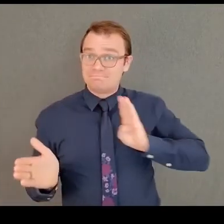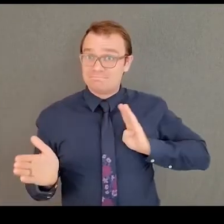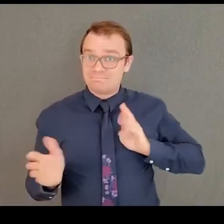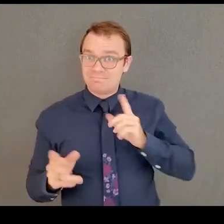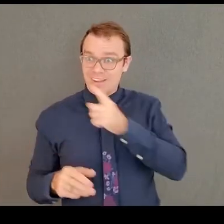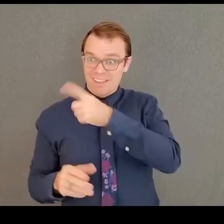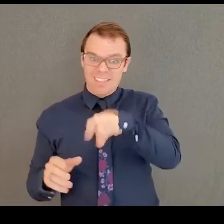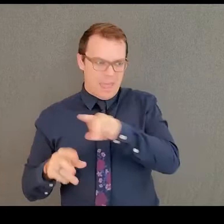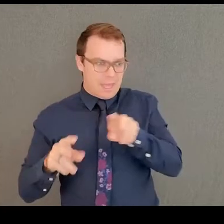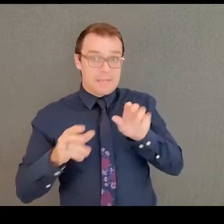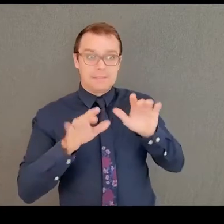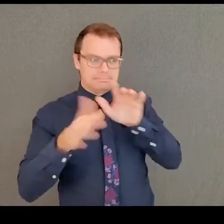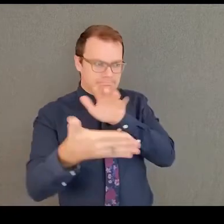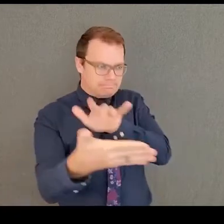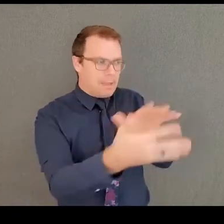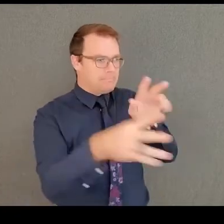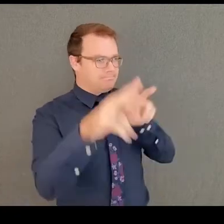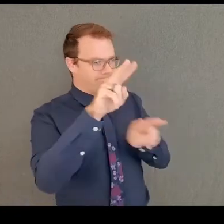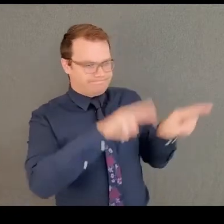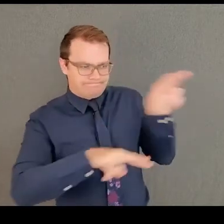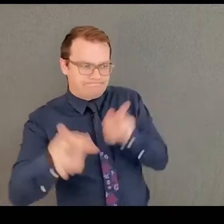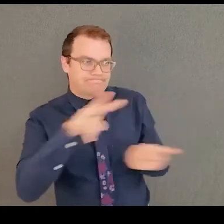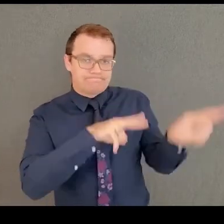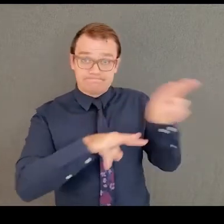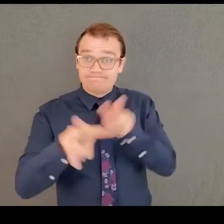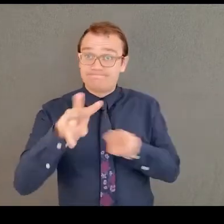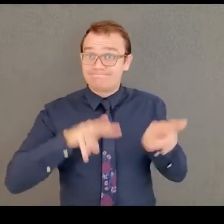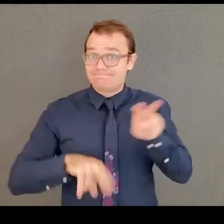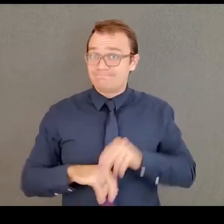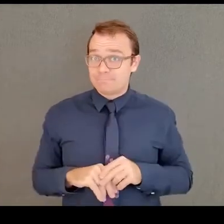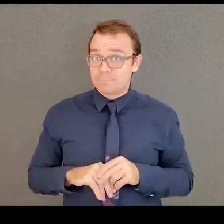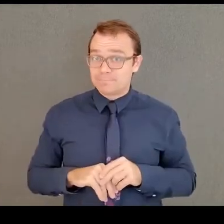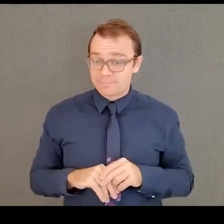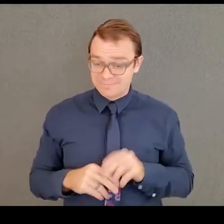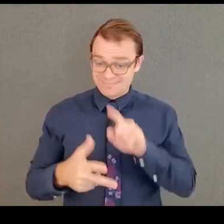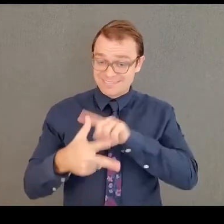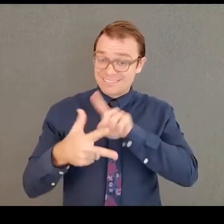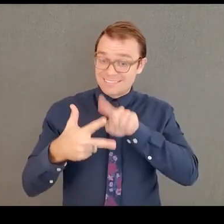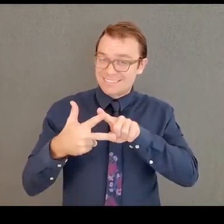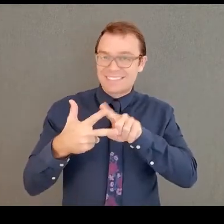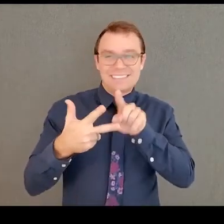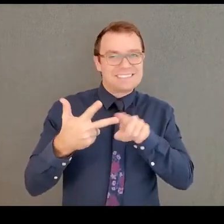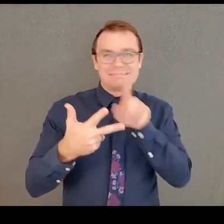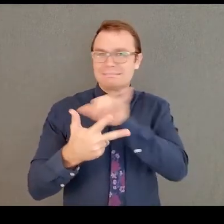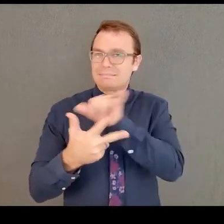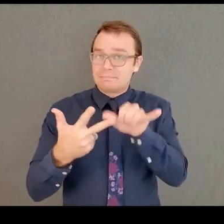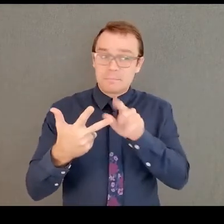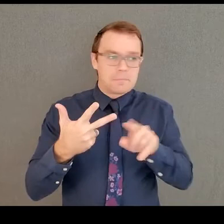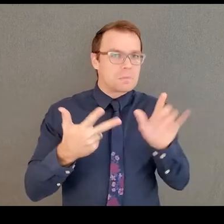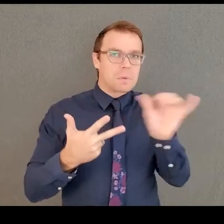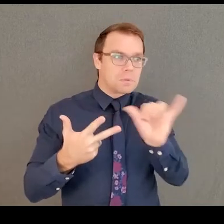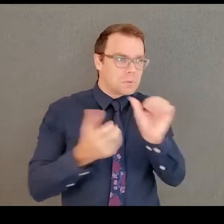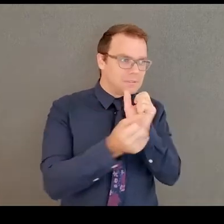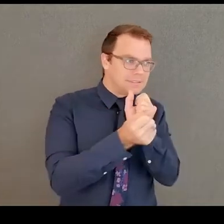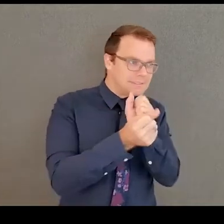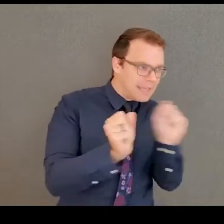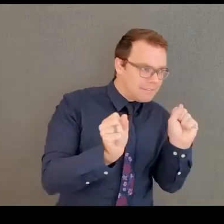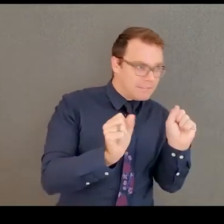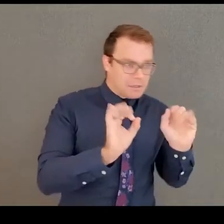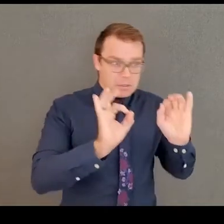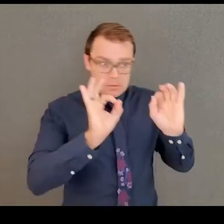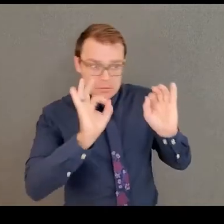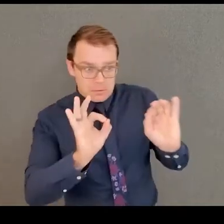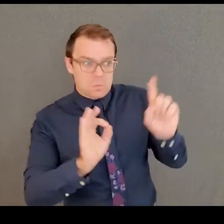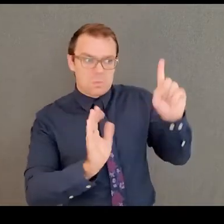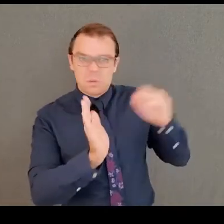Board. They watch over the study until it's finished. Just like we do in the earlier studies, in phase 3 studies, we also keep a